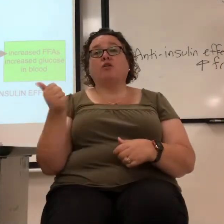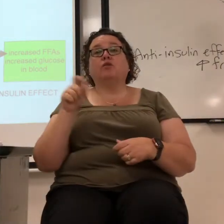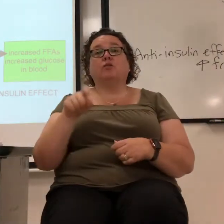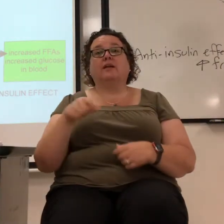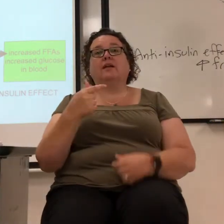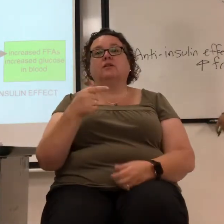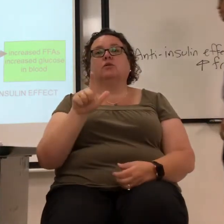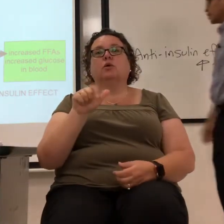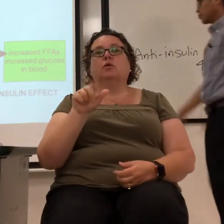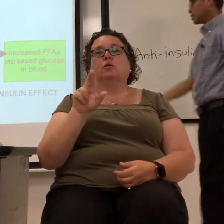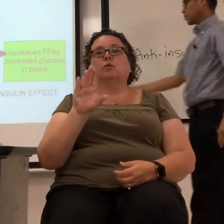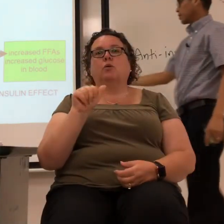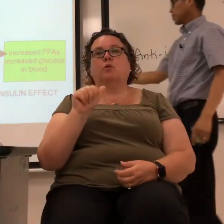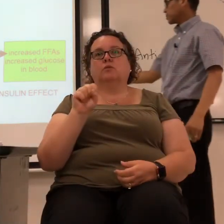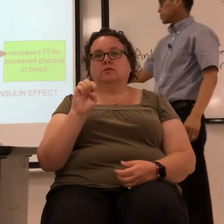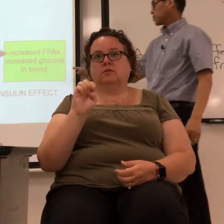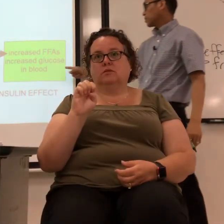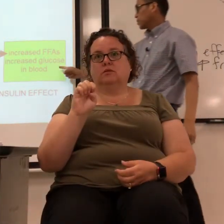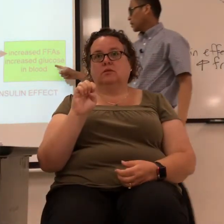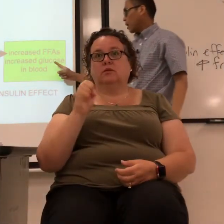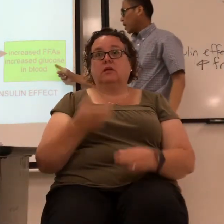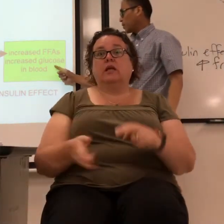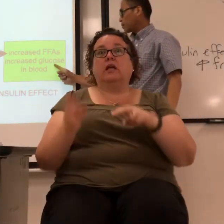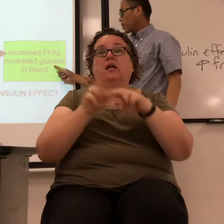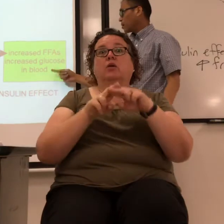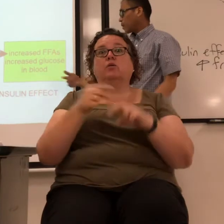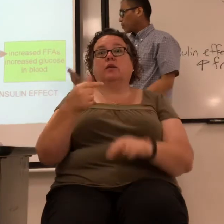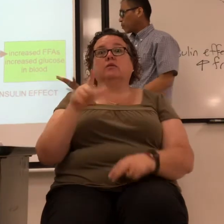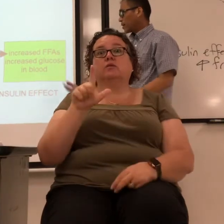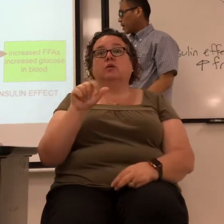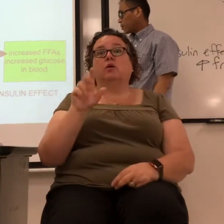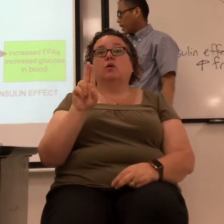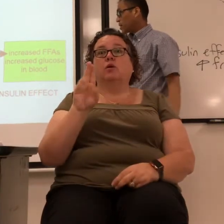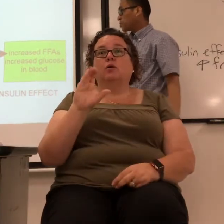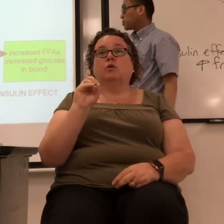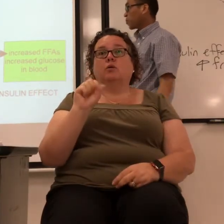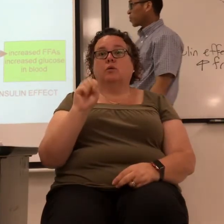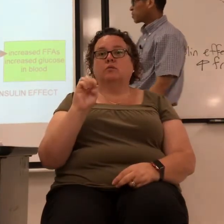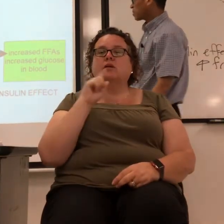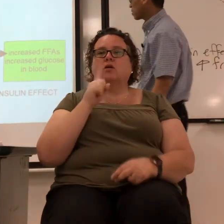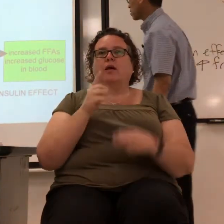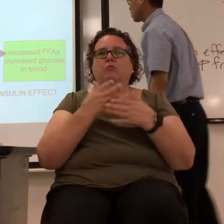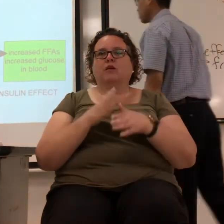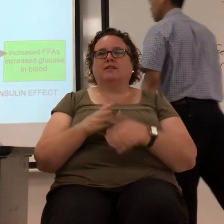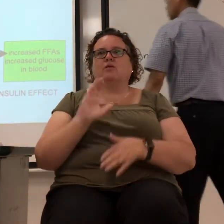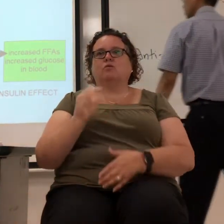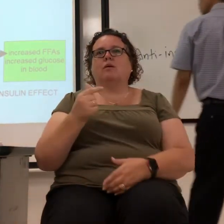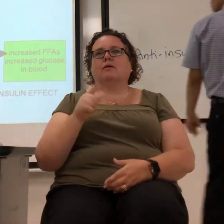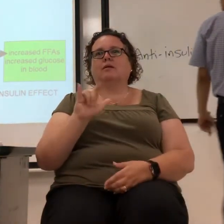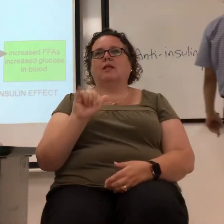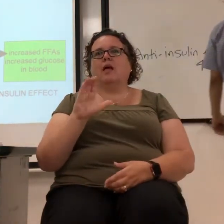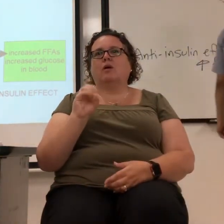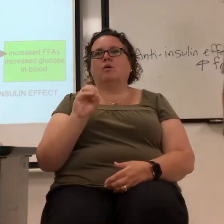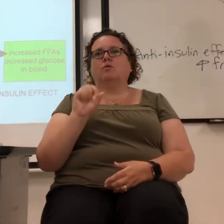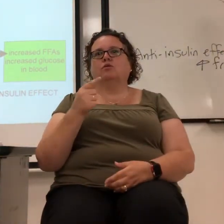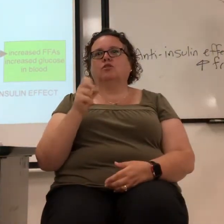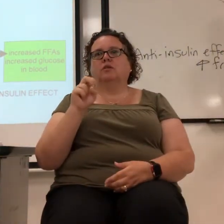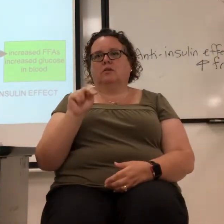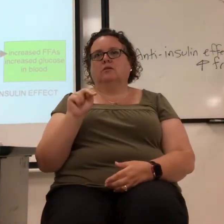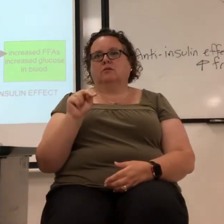glucose. You increase glucose in the blood, you probably break down your glycogen stores.